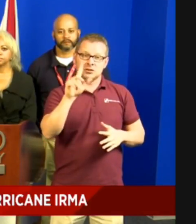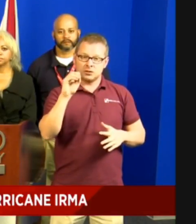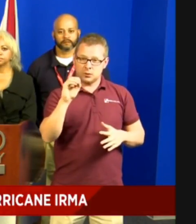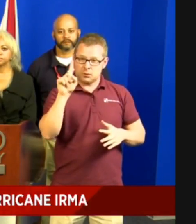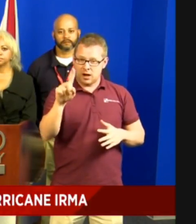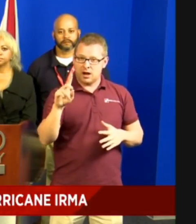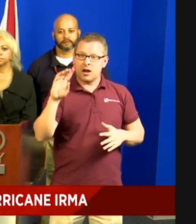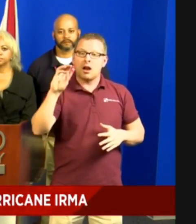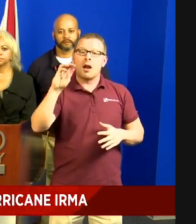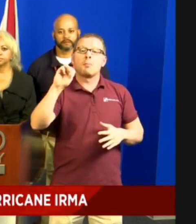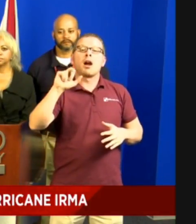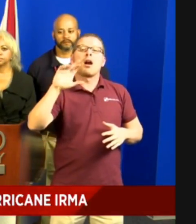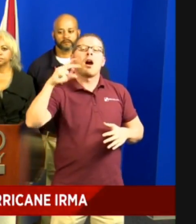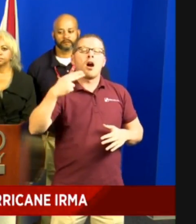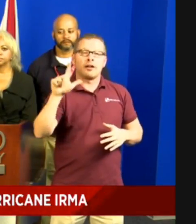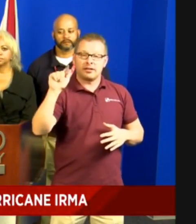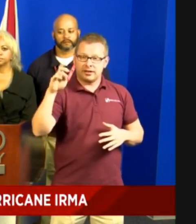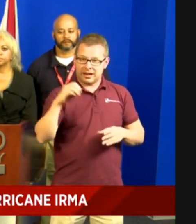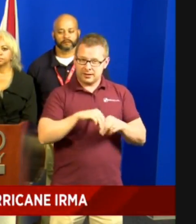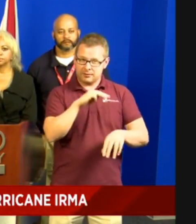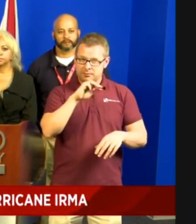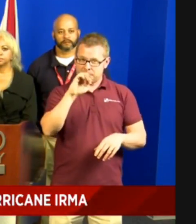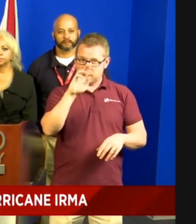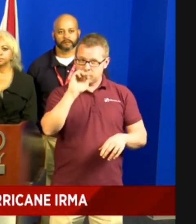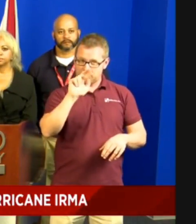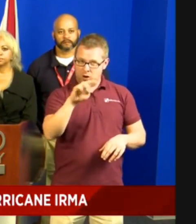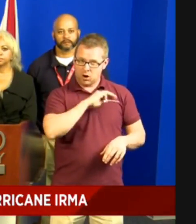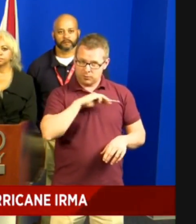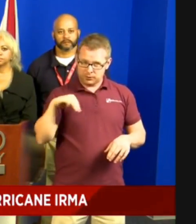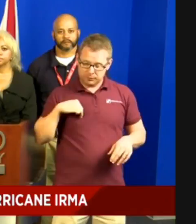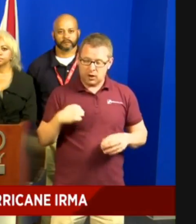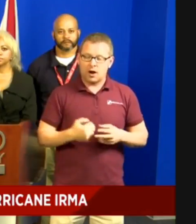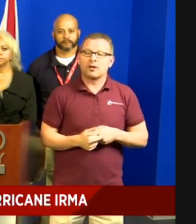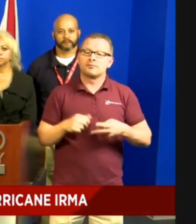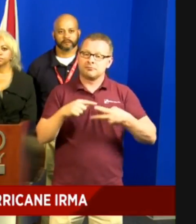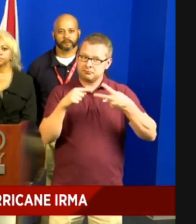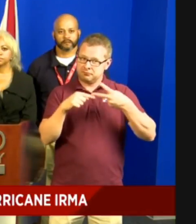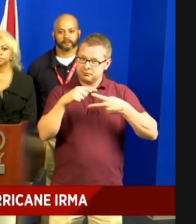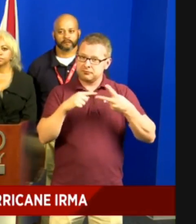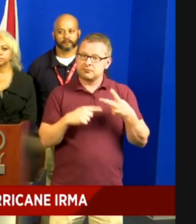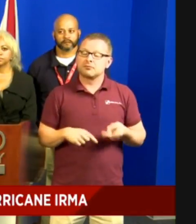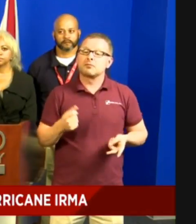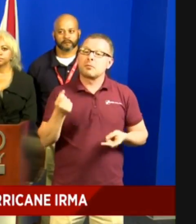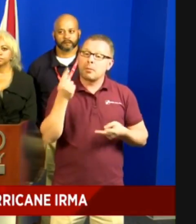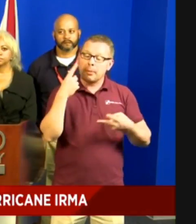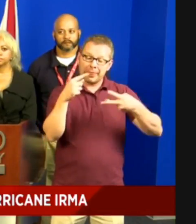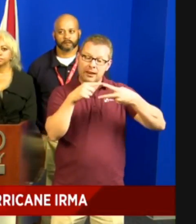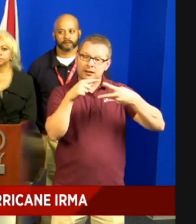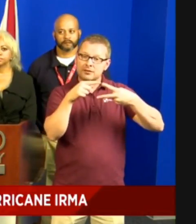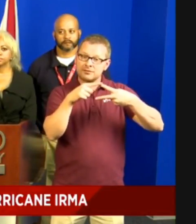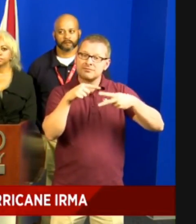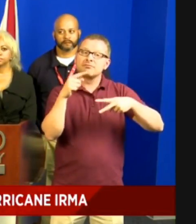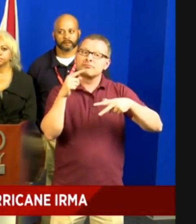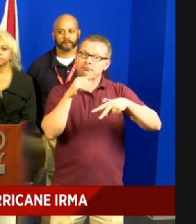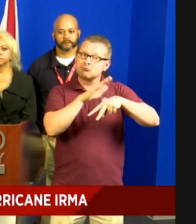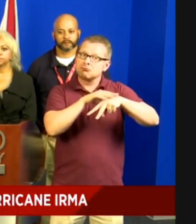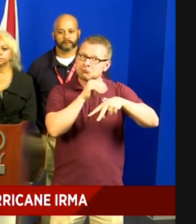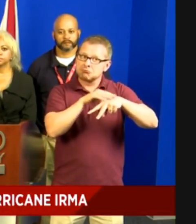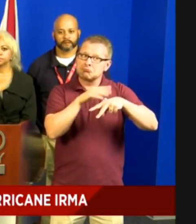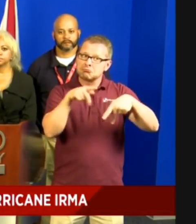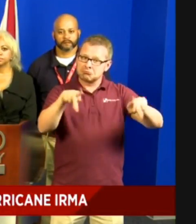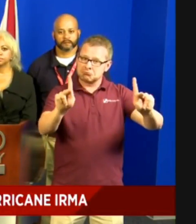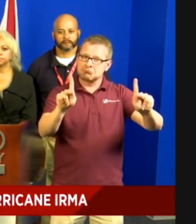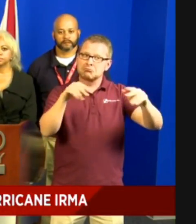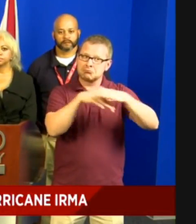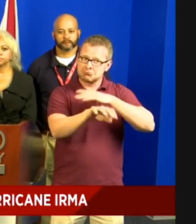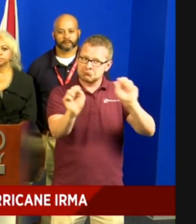Miramar. It's important to note that Lakeside Elementary is also a pet-friendly shelter. So if you